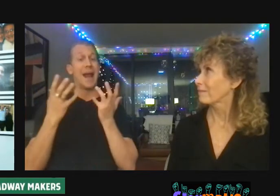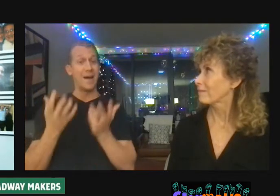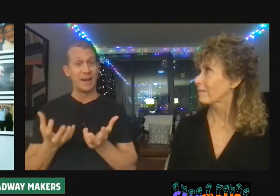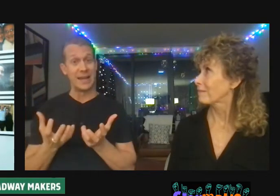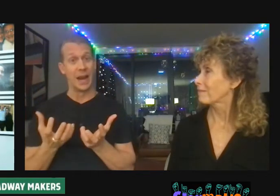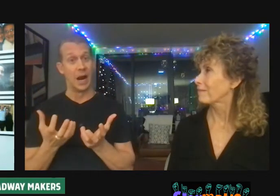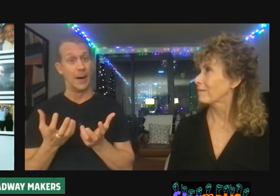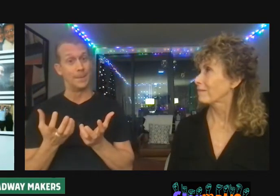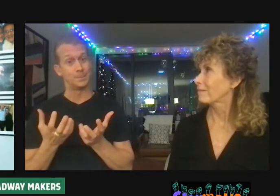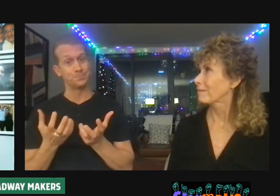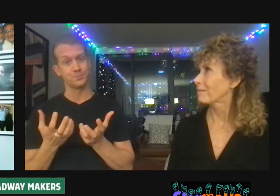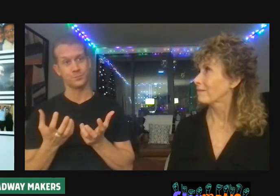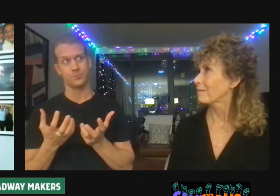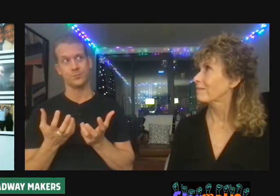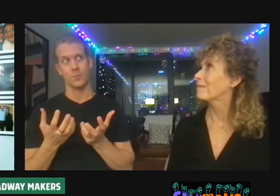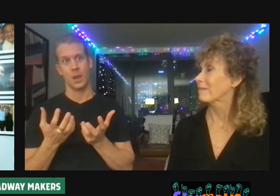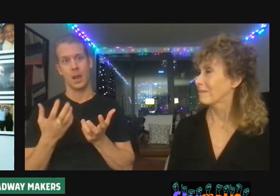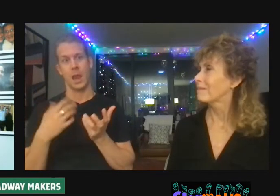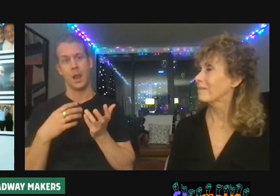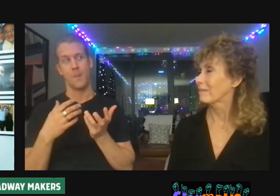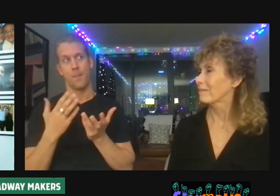just a heavy